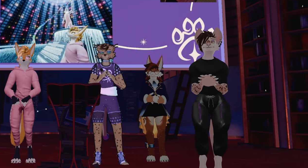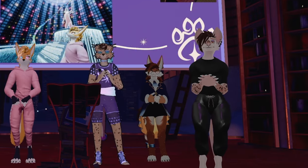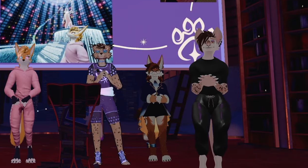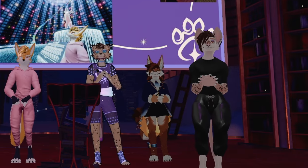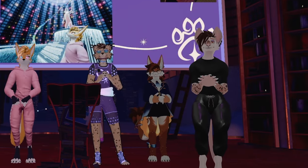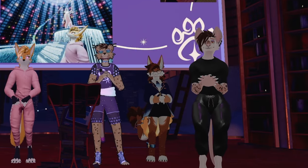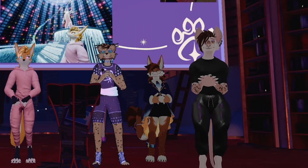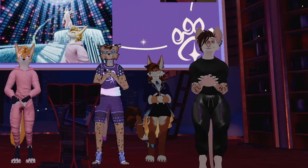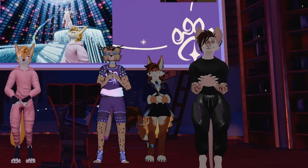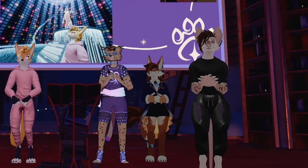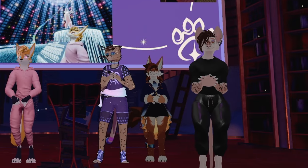that tech.